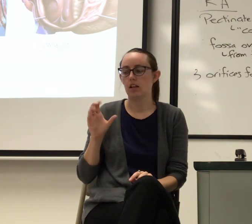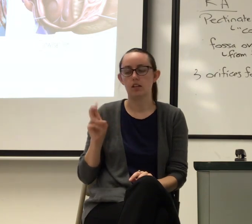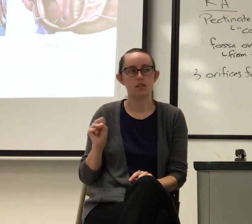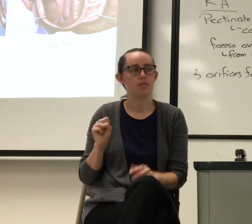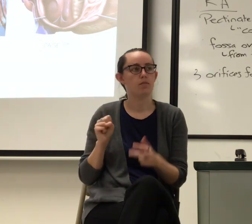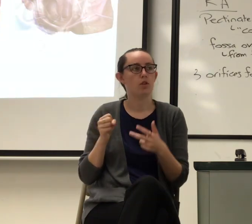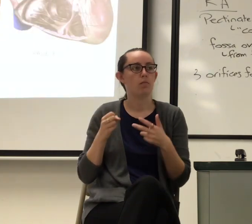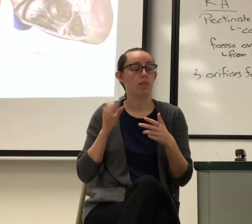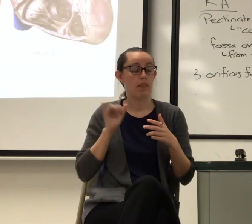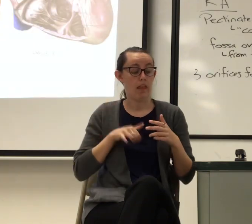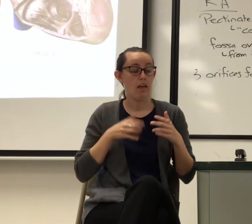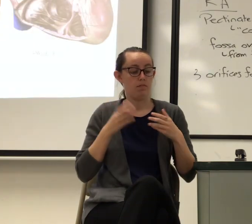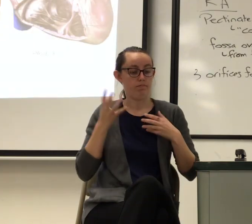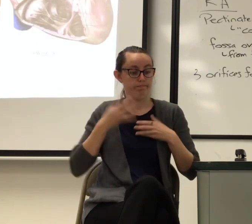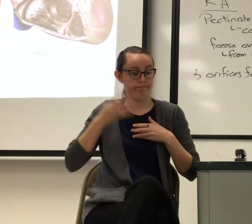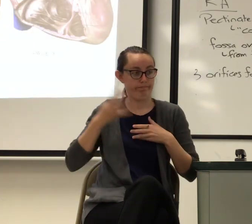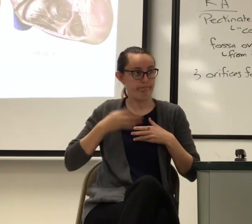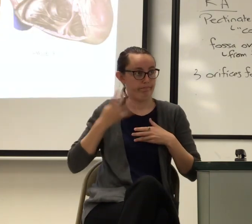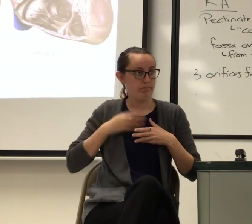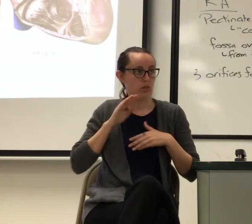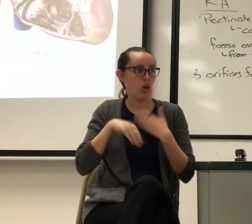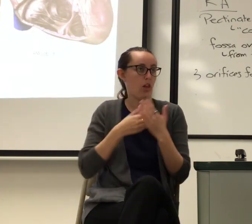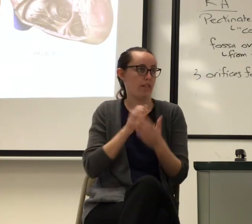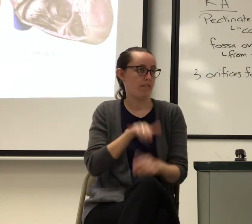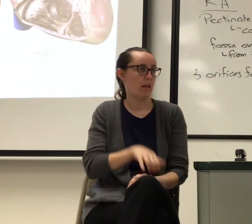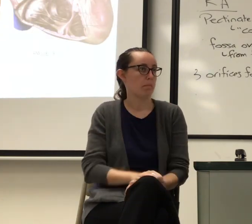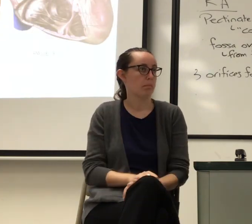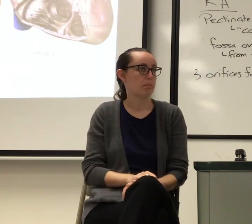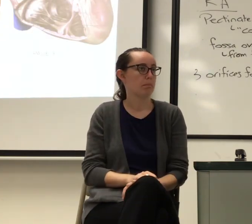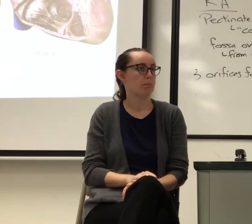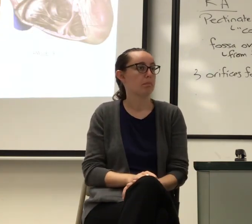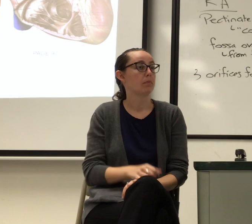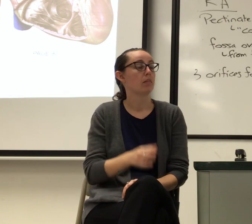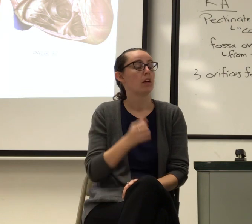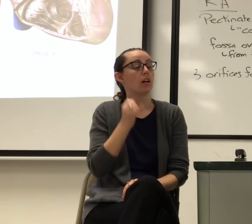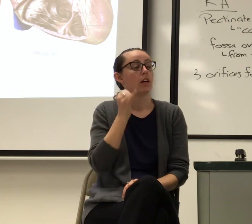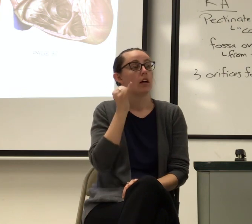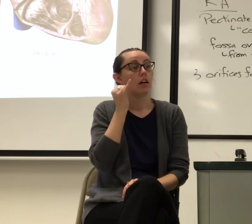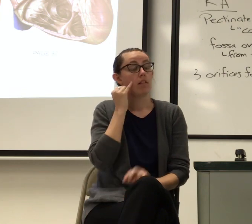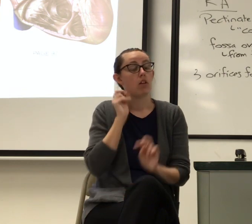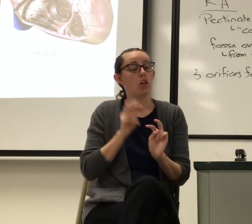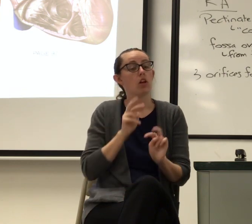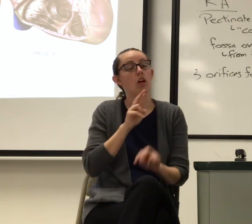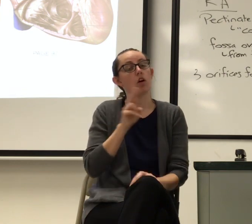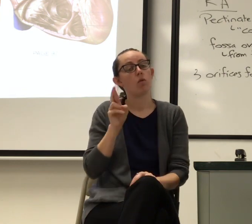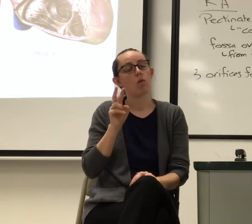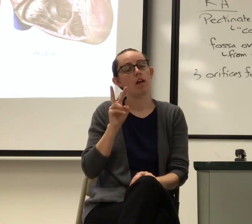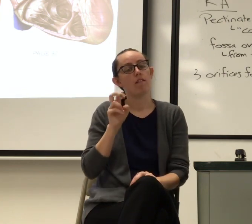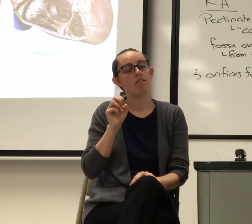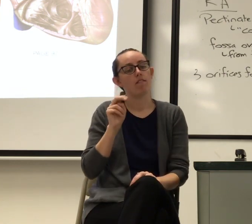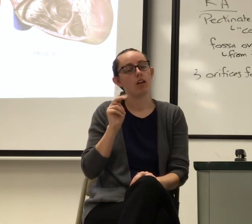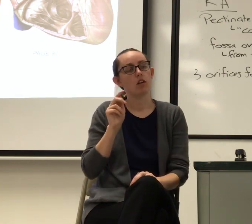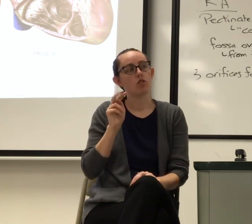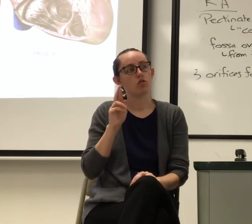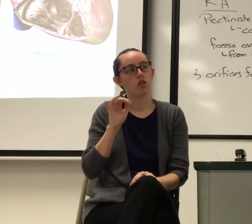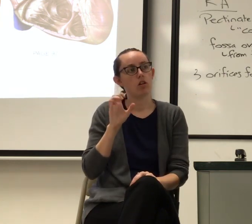all. If you look at the right ventricle, look at the internal appearance. It's all